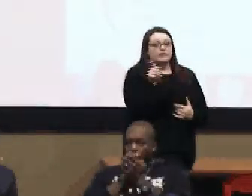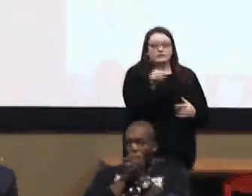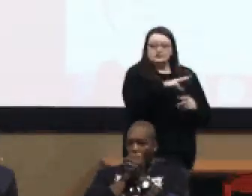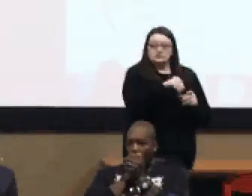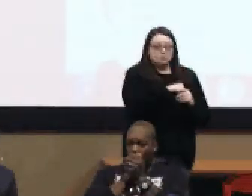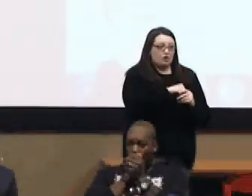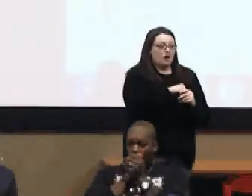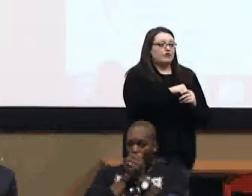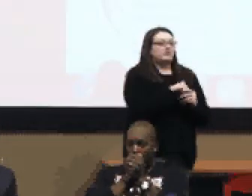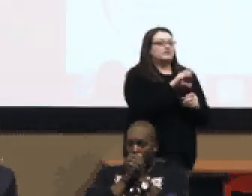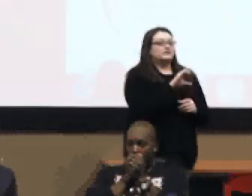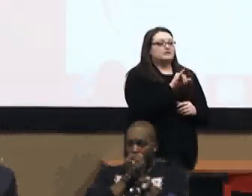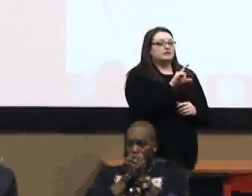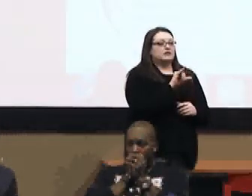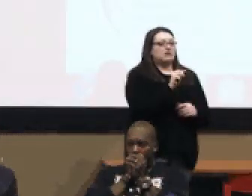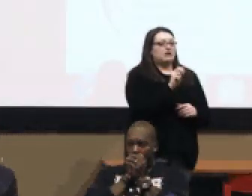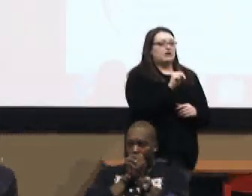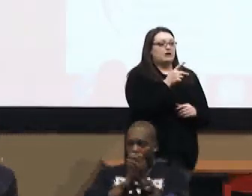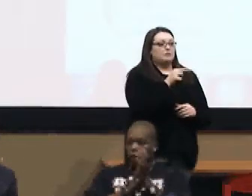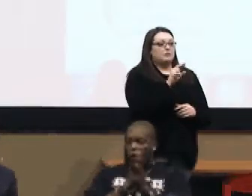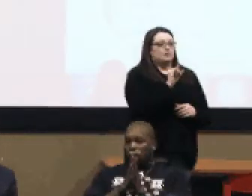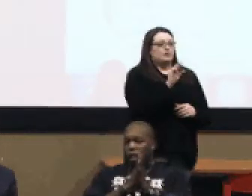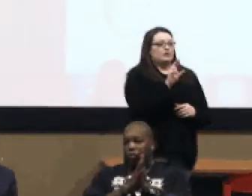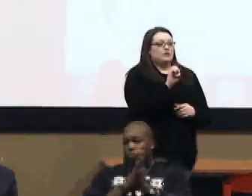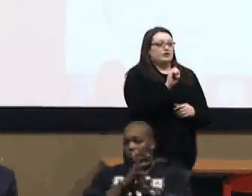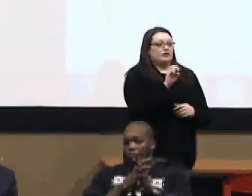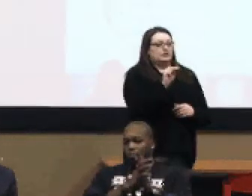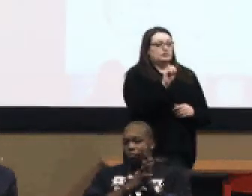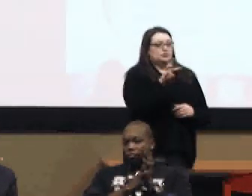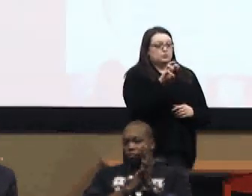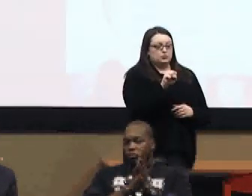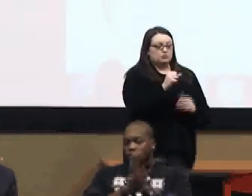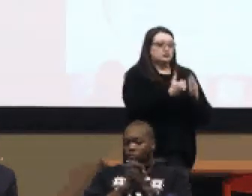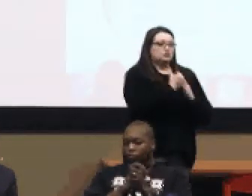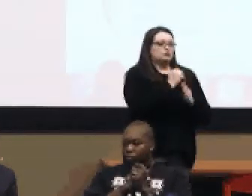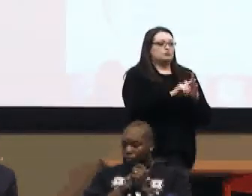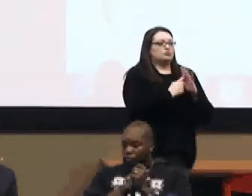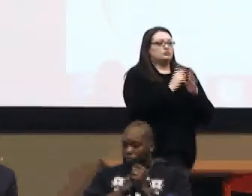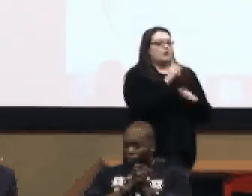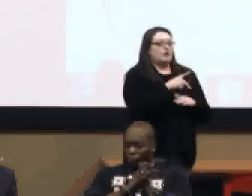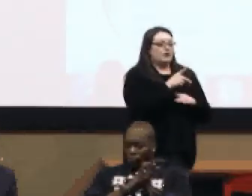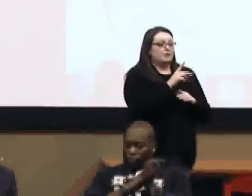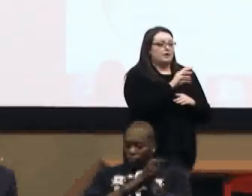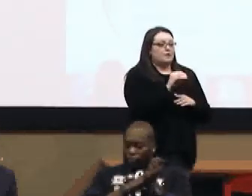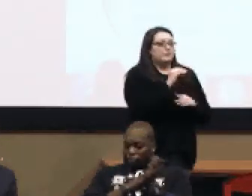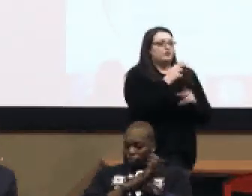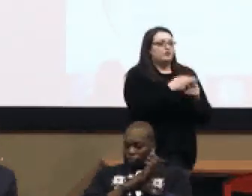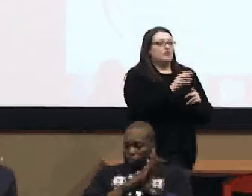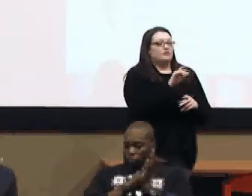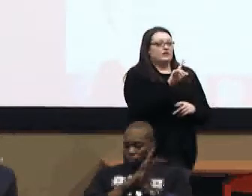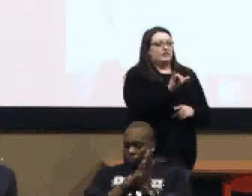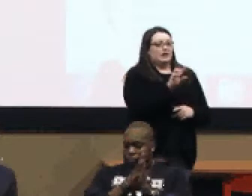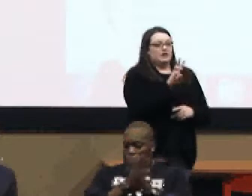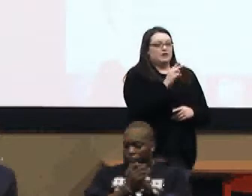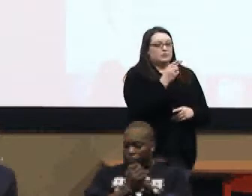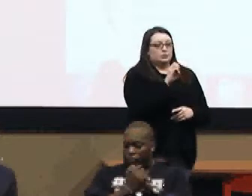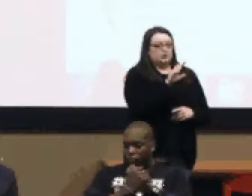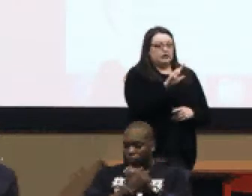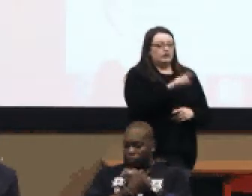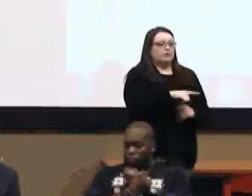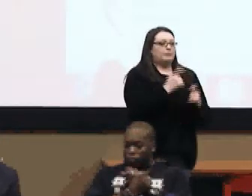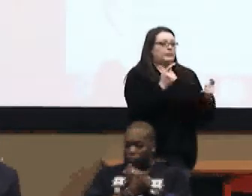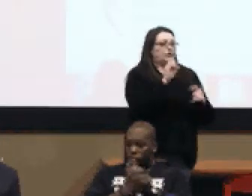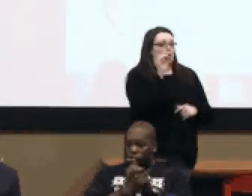part of Silicon Prairie News. He's got a new startup called Flywheel. Helps do this thing called Big Omaha